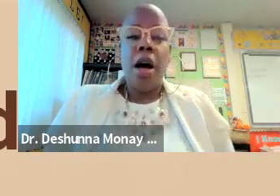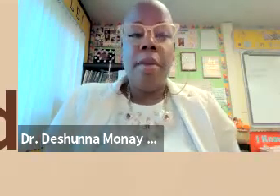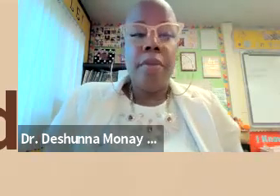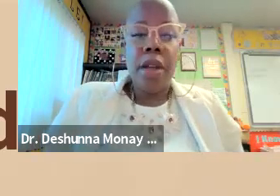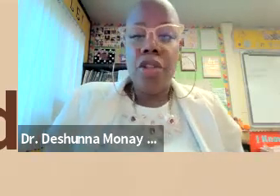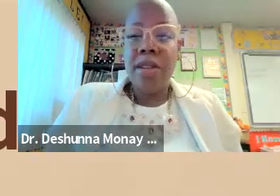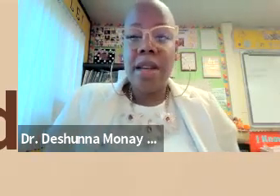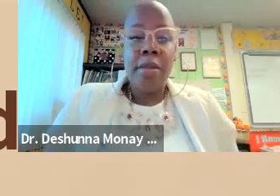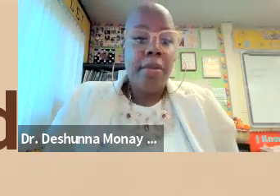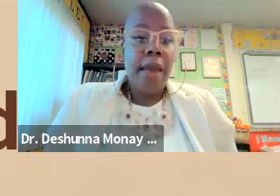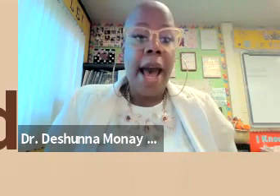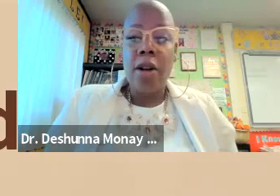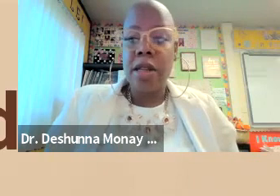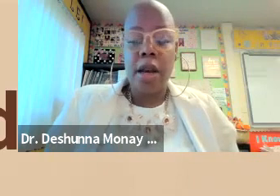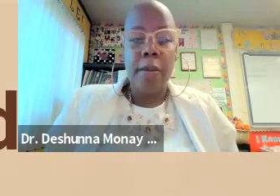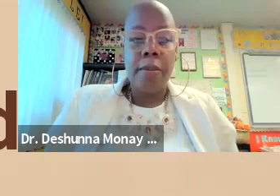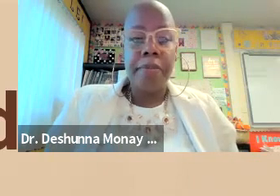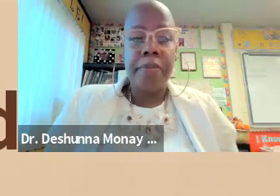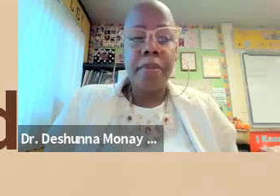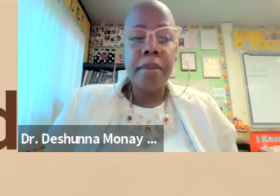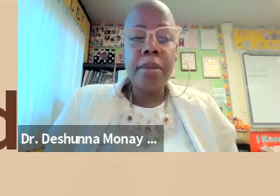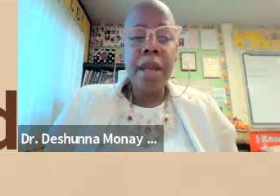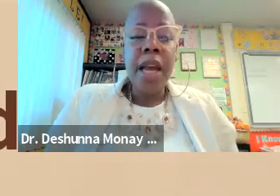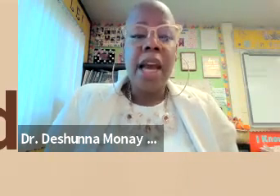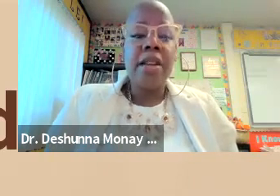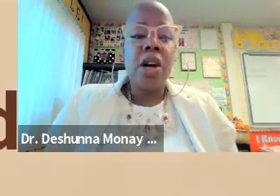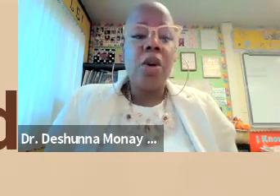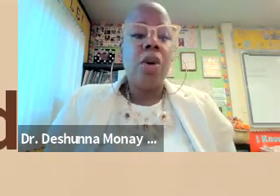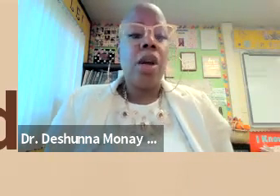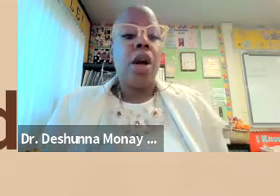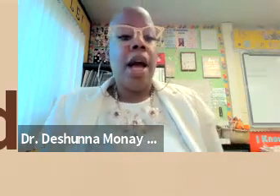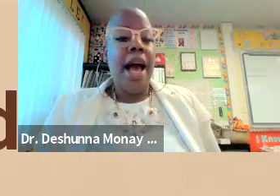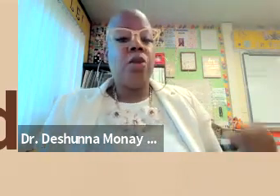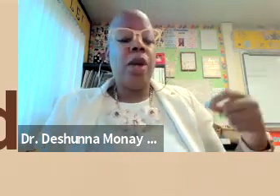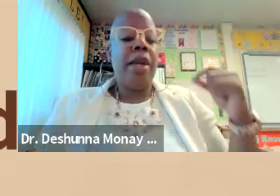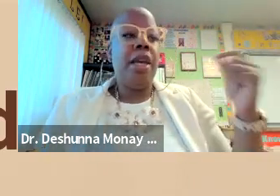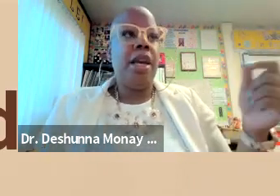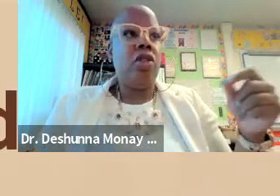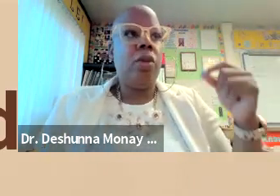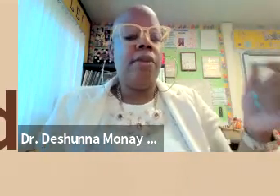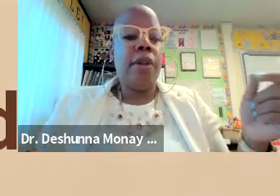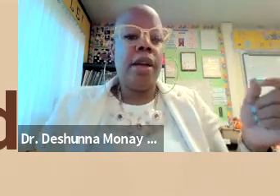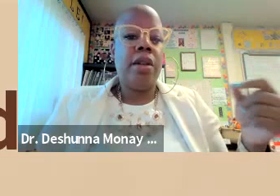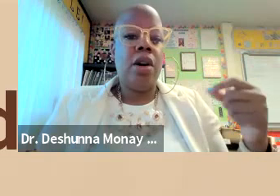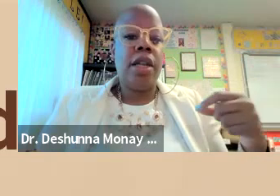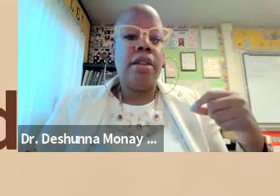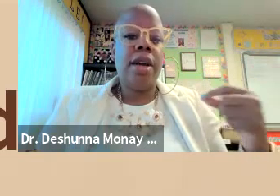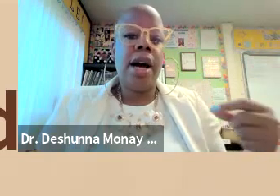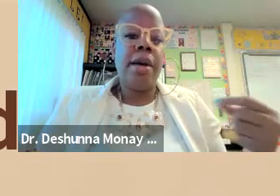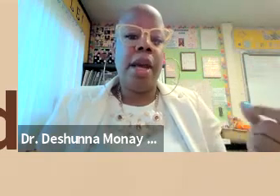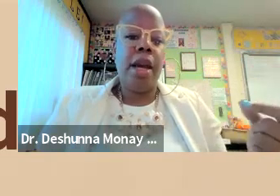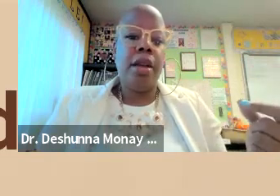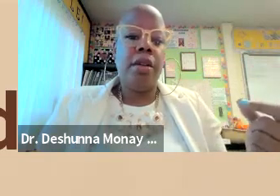just to house him. And so as we begin to reflect on